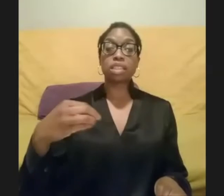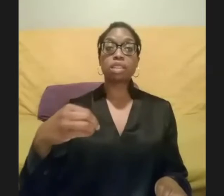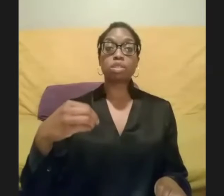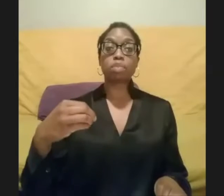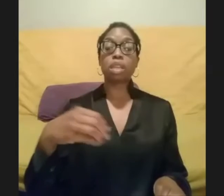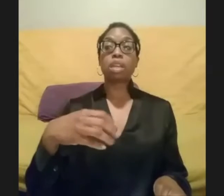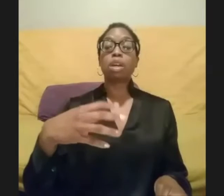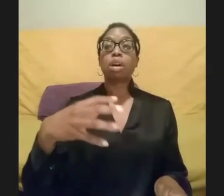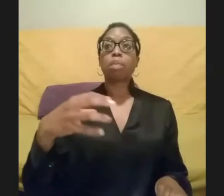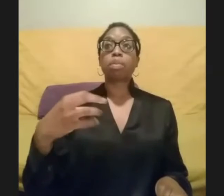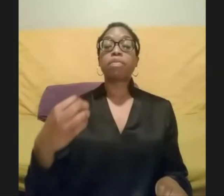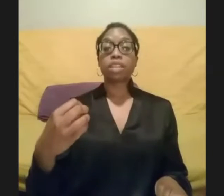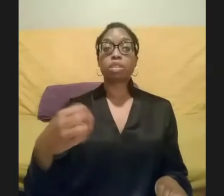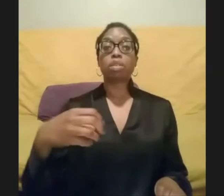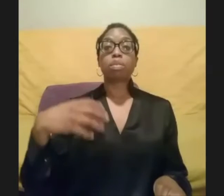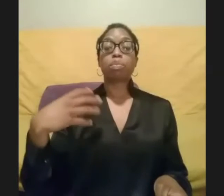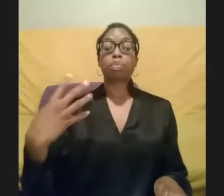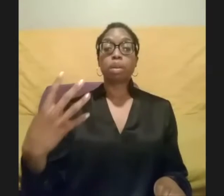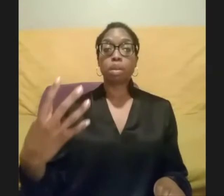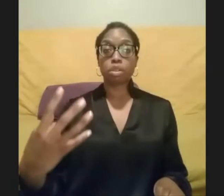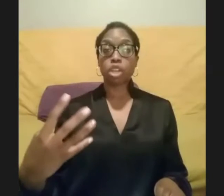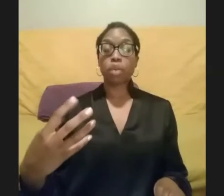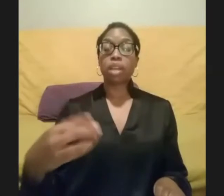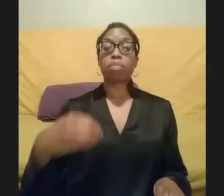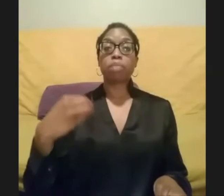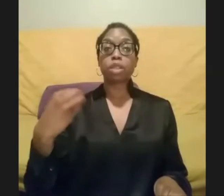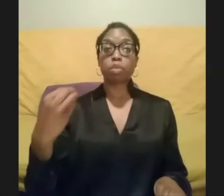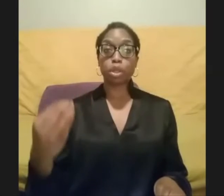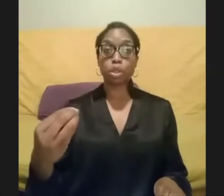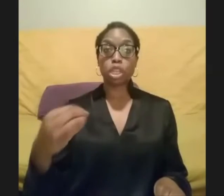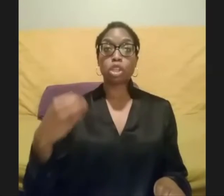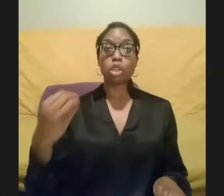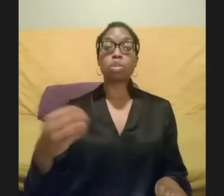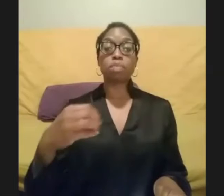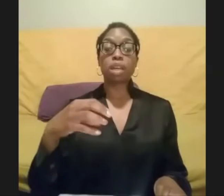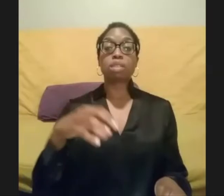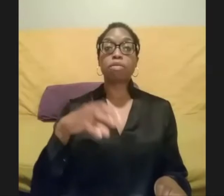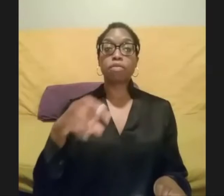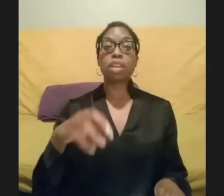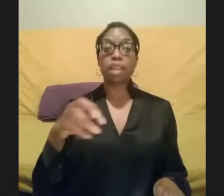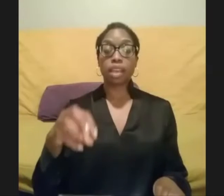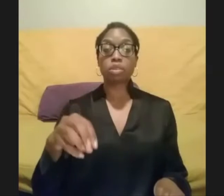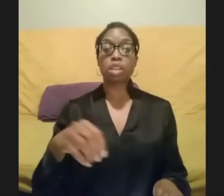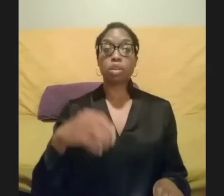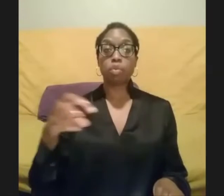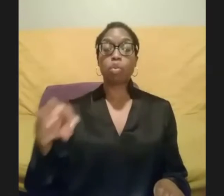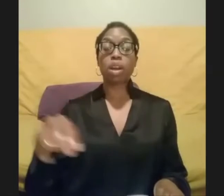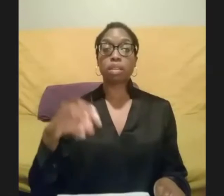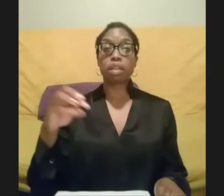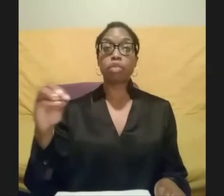to be blood vessel generating, blood vessel producing and using, because to feed a cancer cell, it requires a lot of